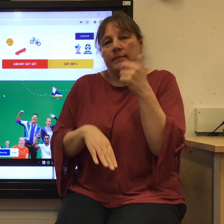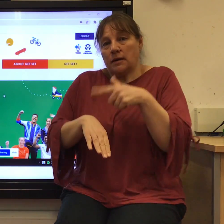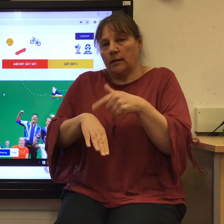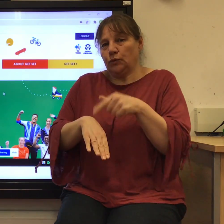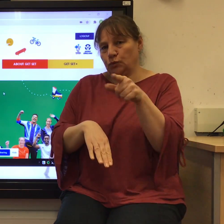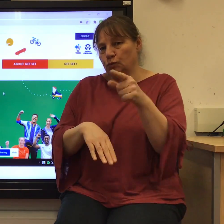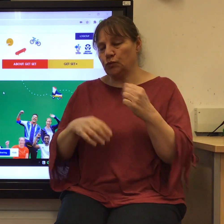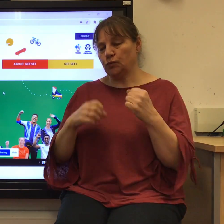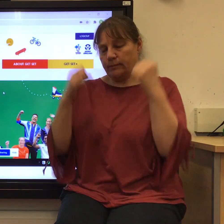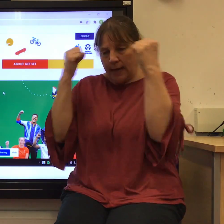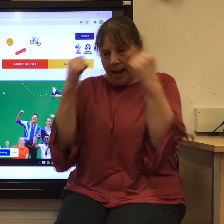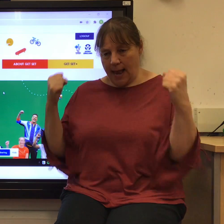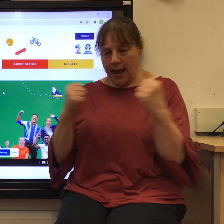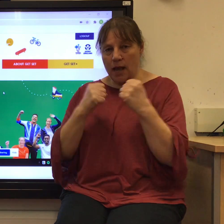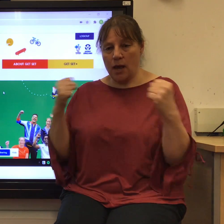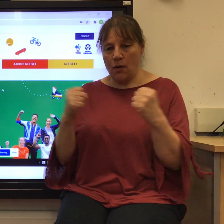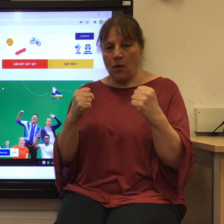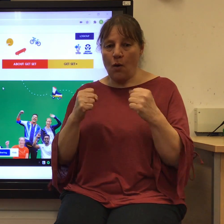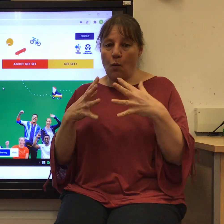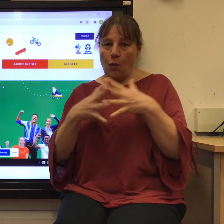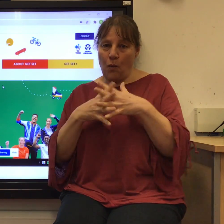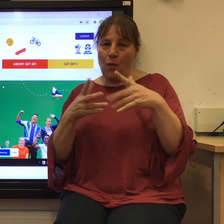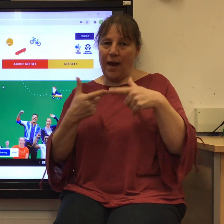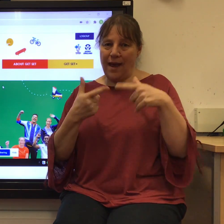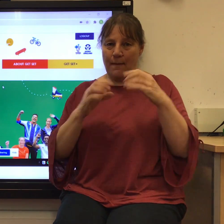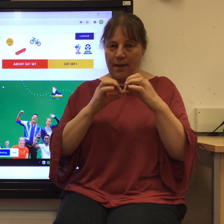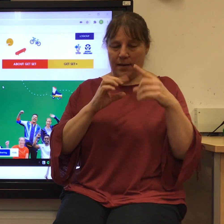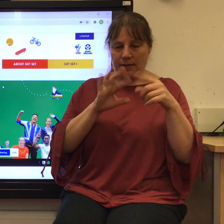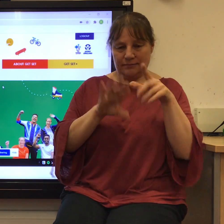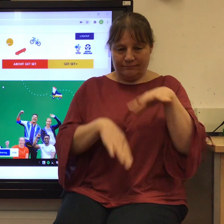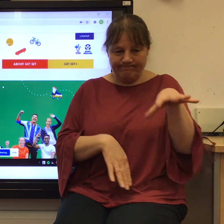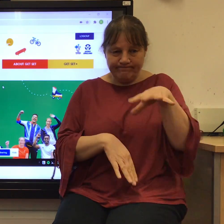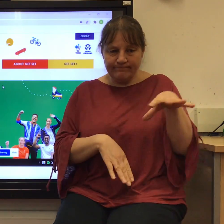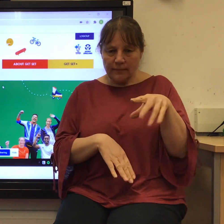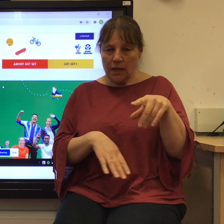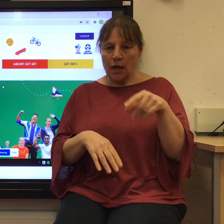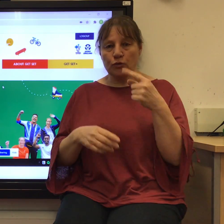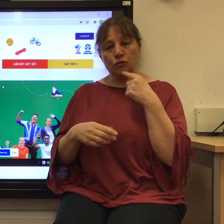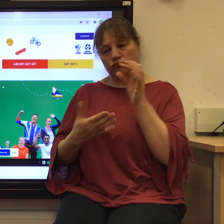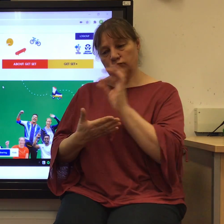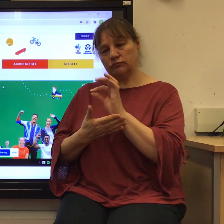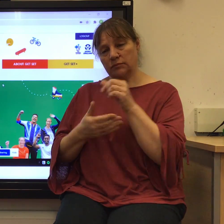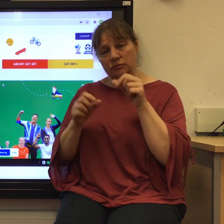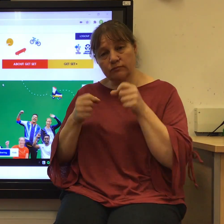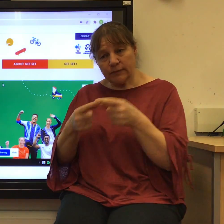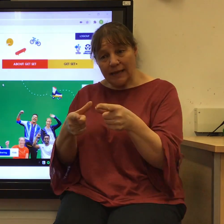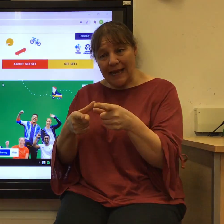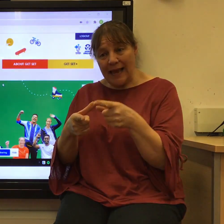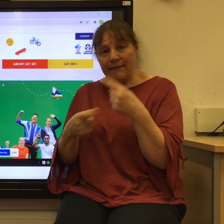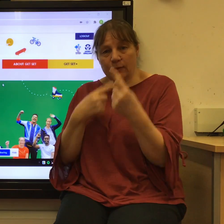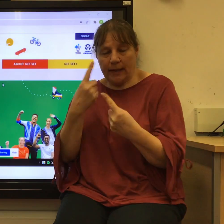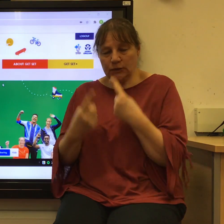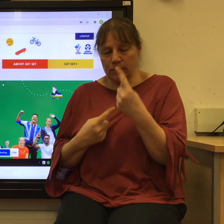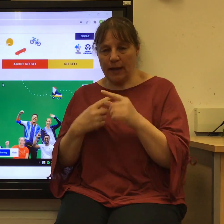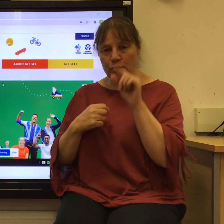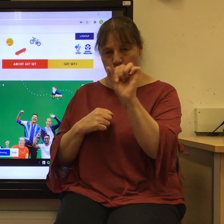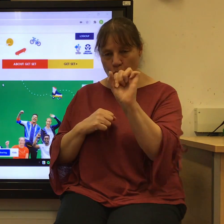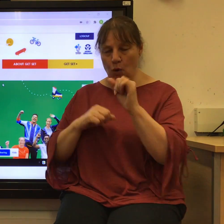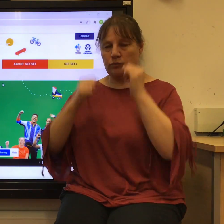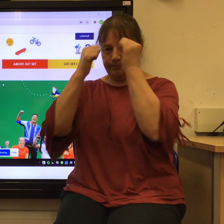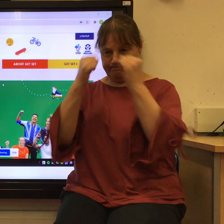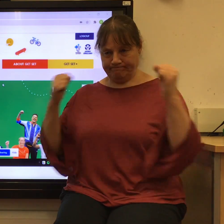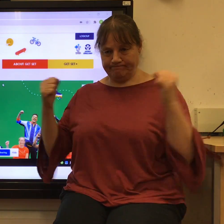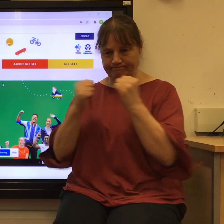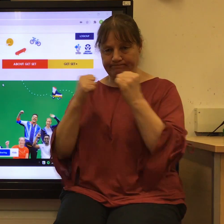you're going to go onto this website and you're going to log that you've done some activity, and it transfers all of your